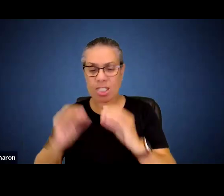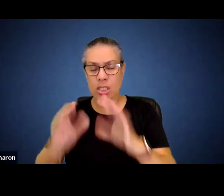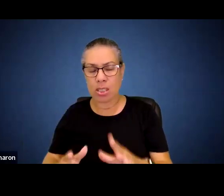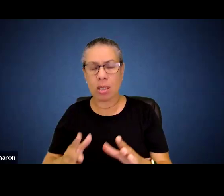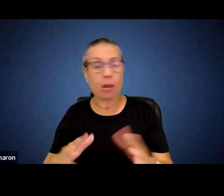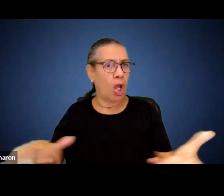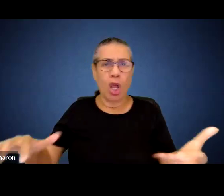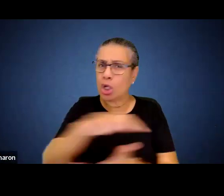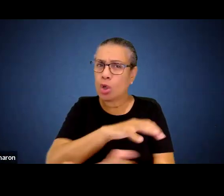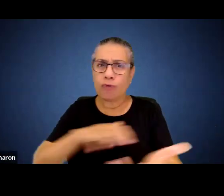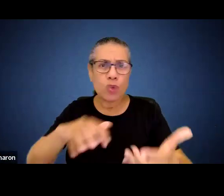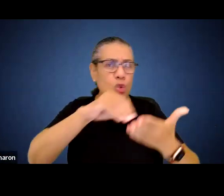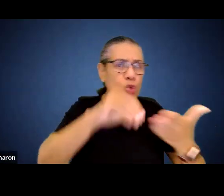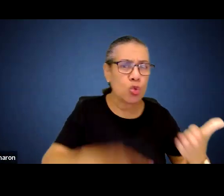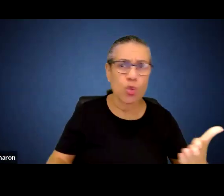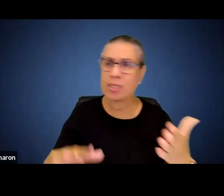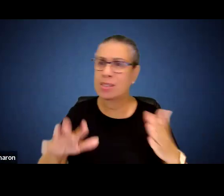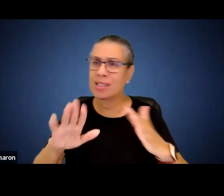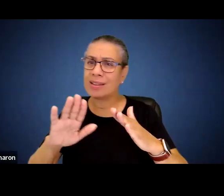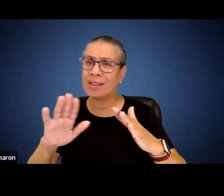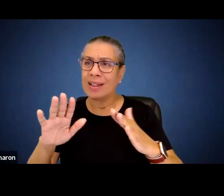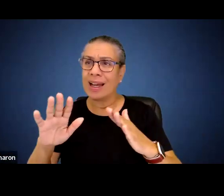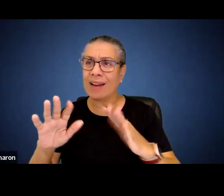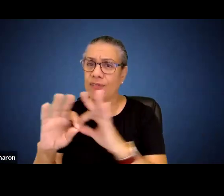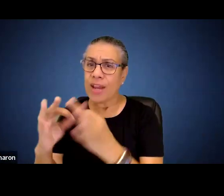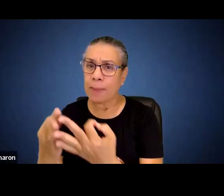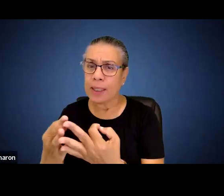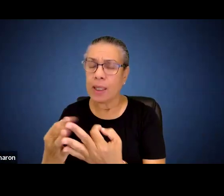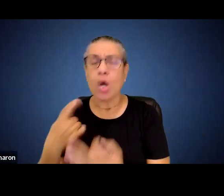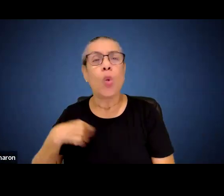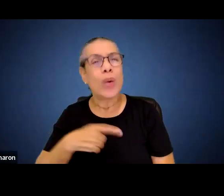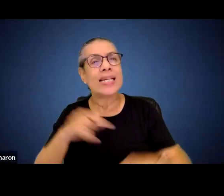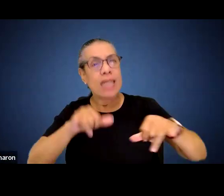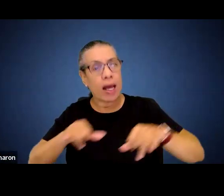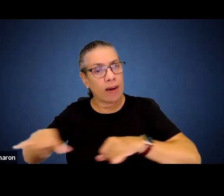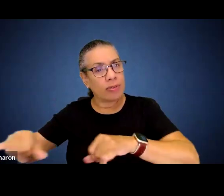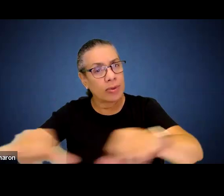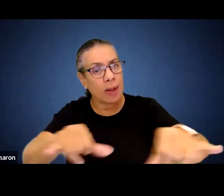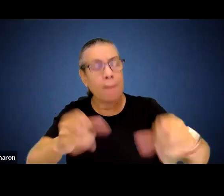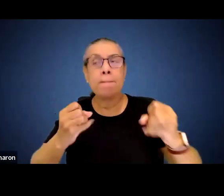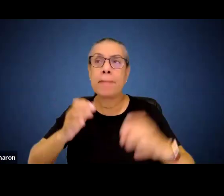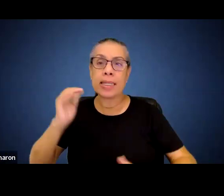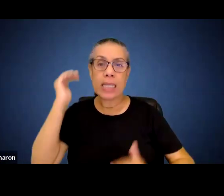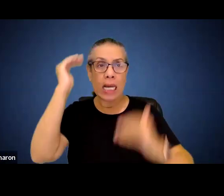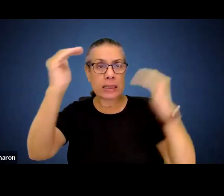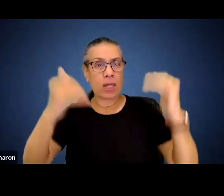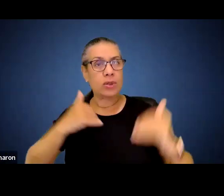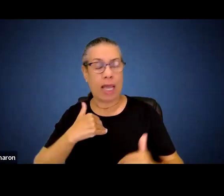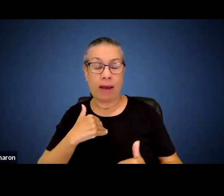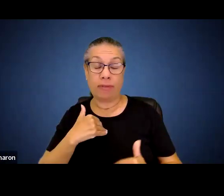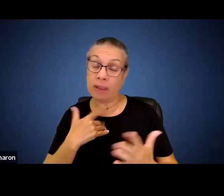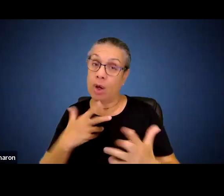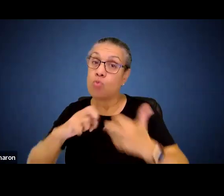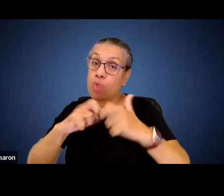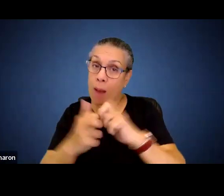among students and families. If we hope to teach students accountability, we need to be doing the same. While many adults may deny an unhealthy relationship with their tech,